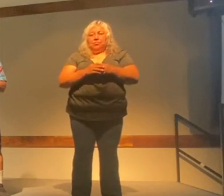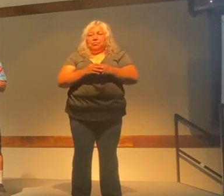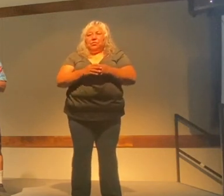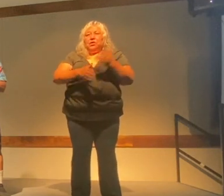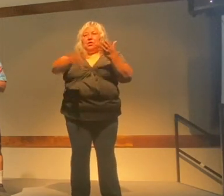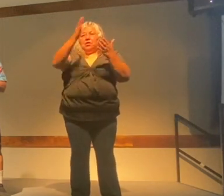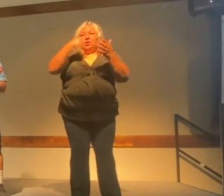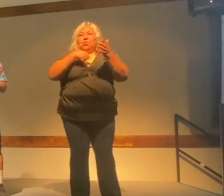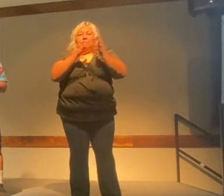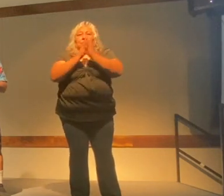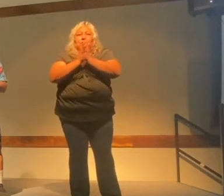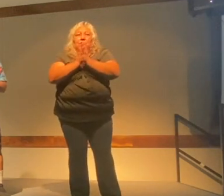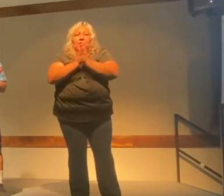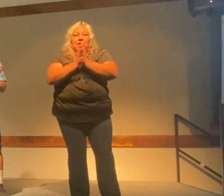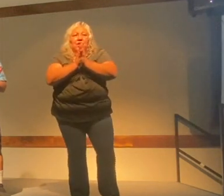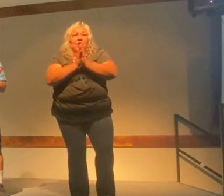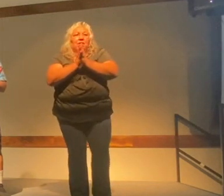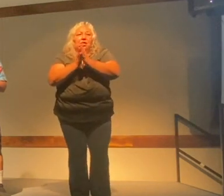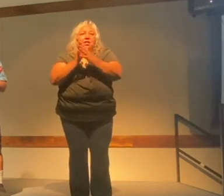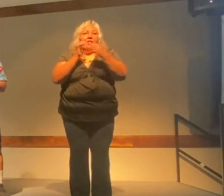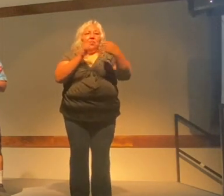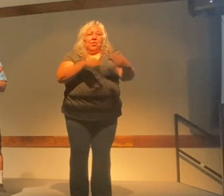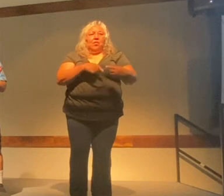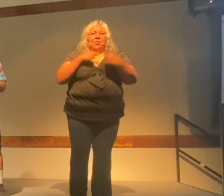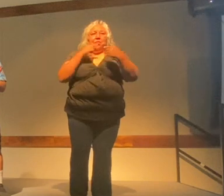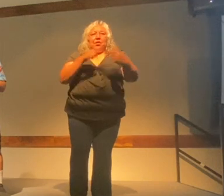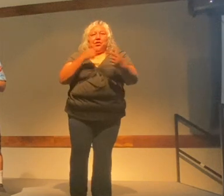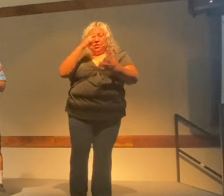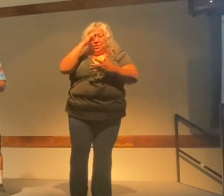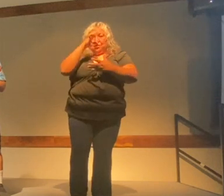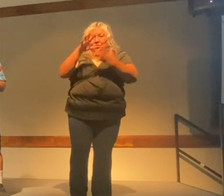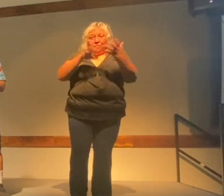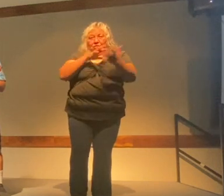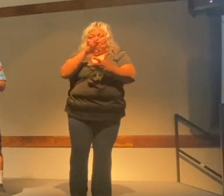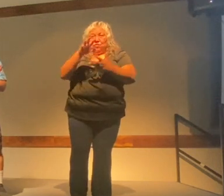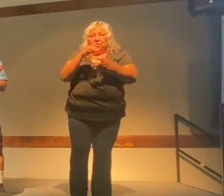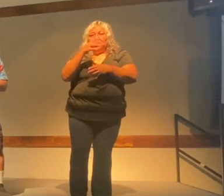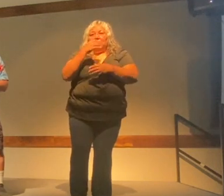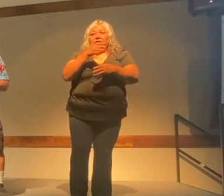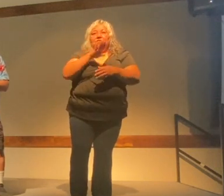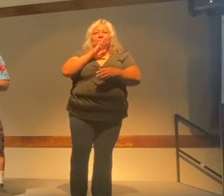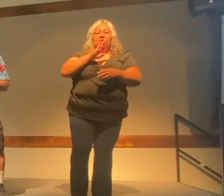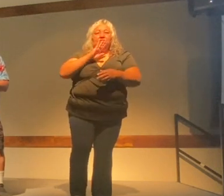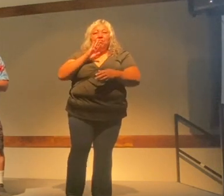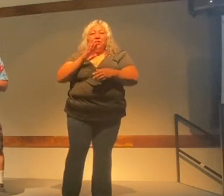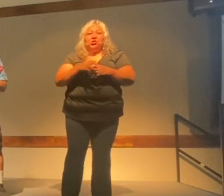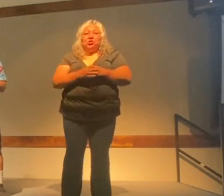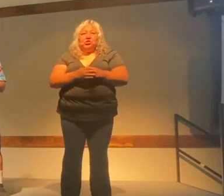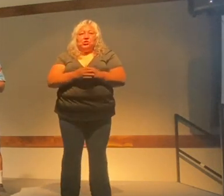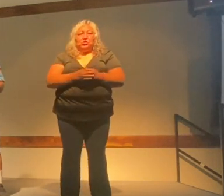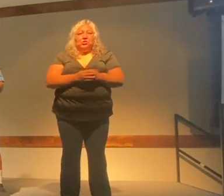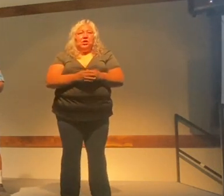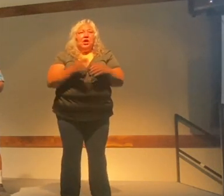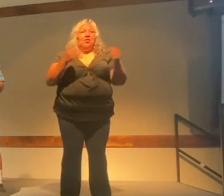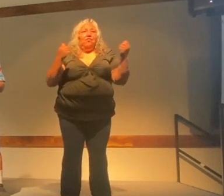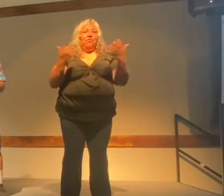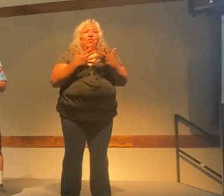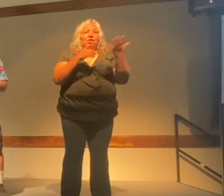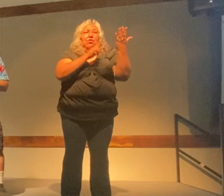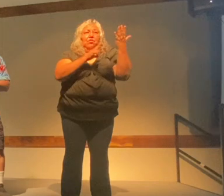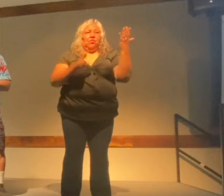God, we pray those that are battling confusion and frustration and fear,